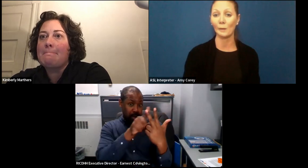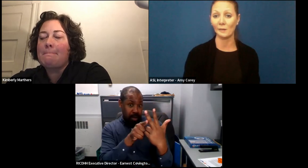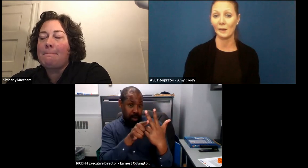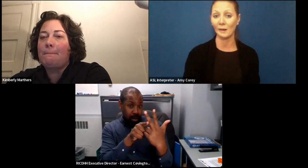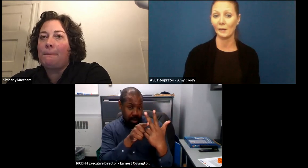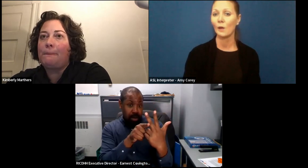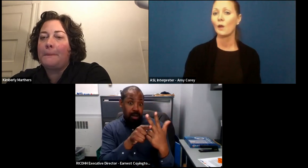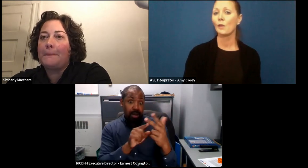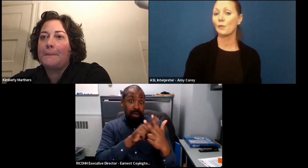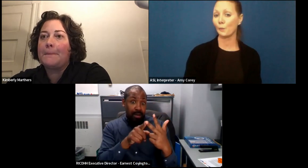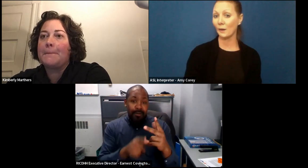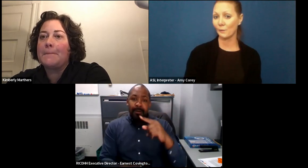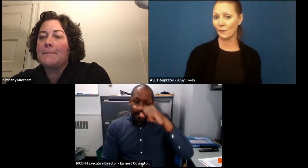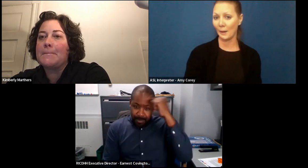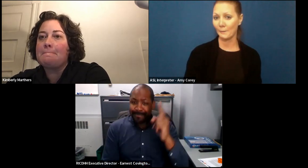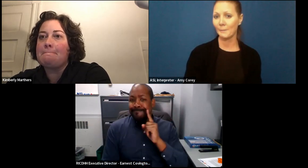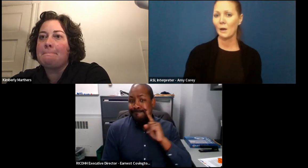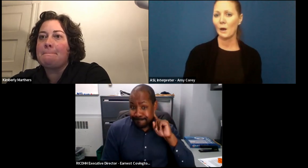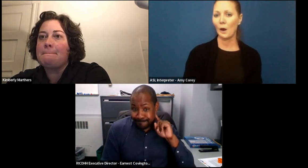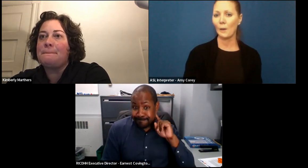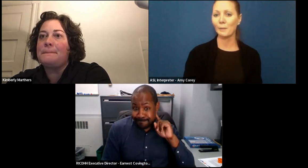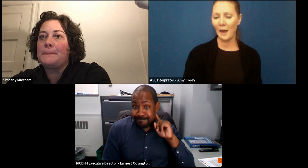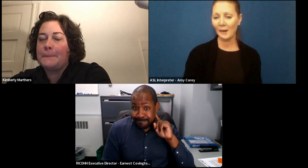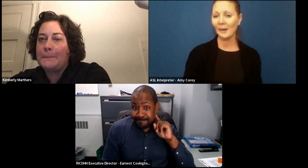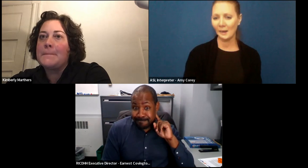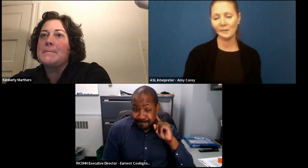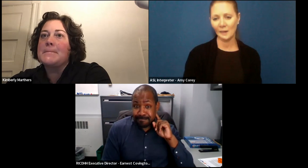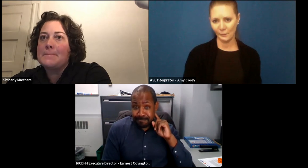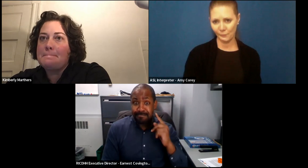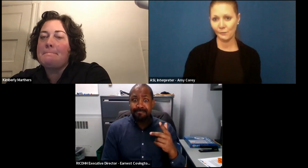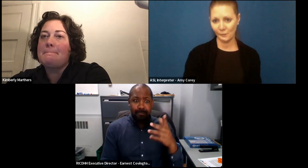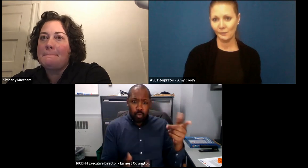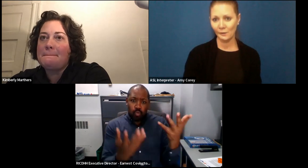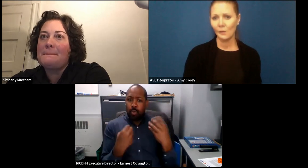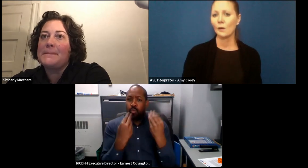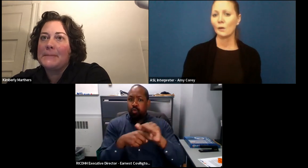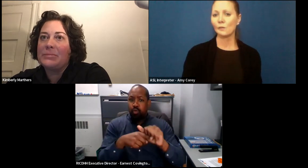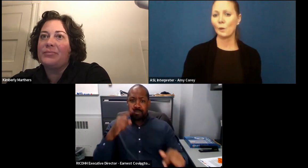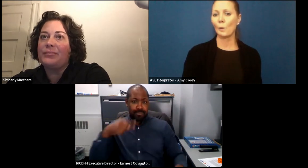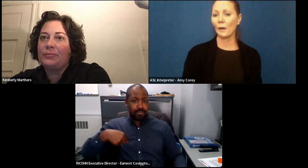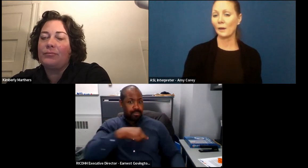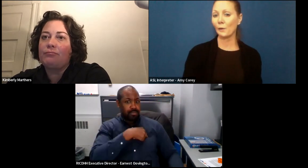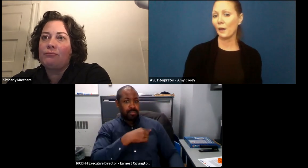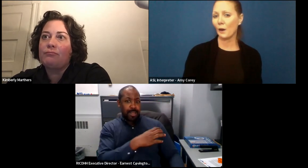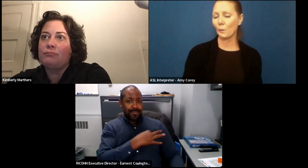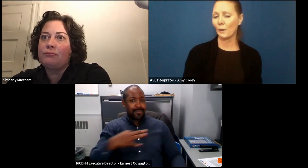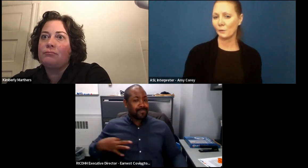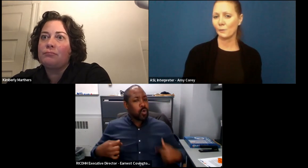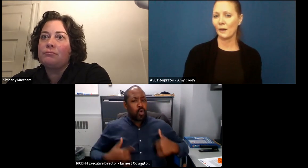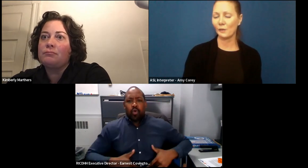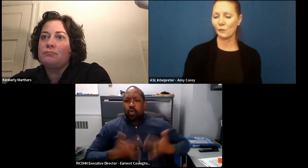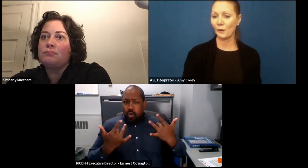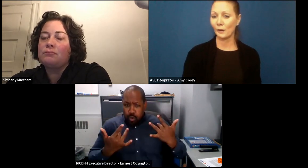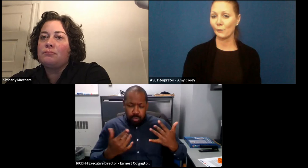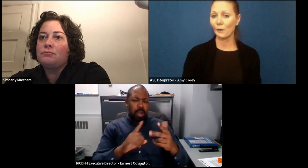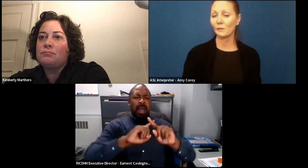so exciting. 3 of them are Black and deaf. So here they are wanting to